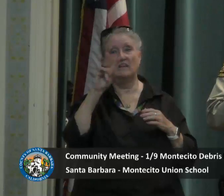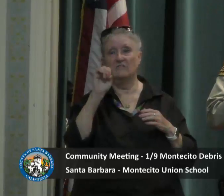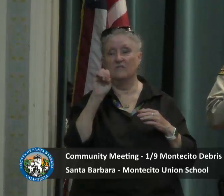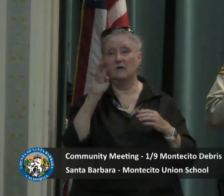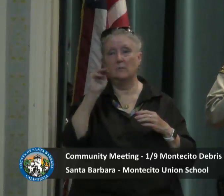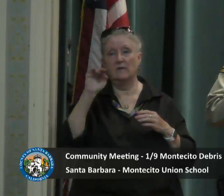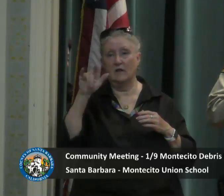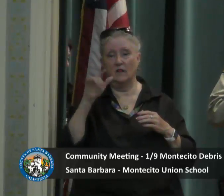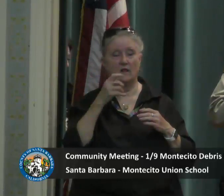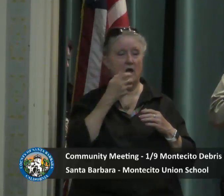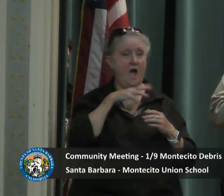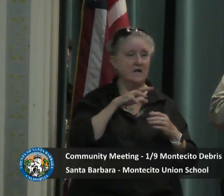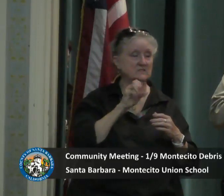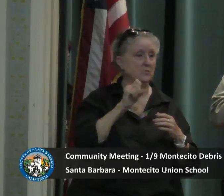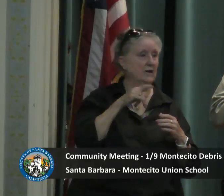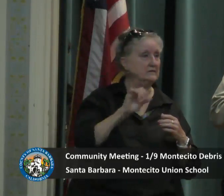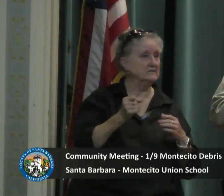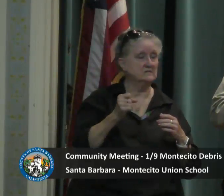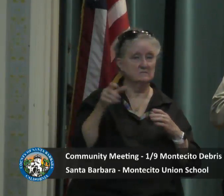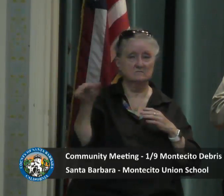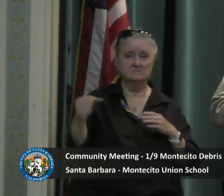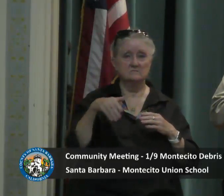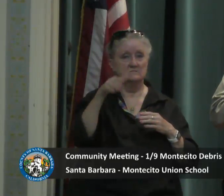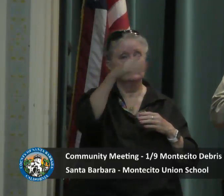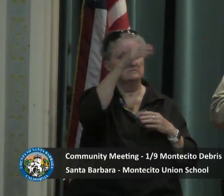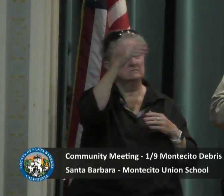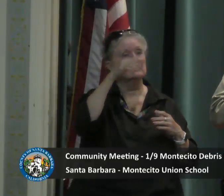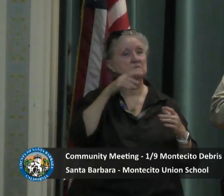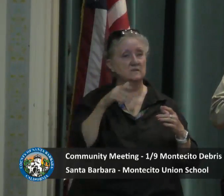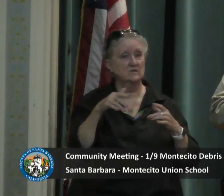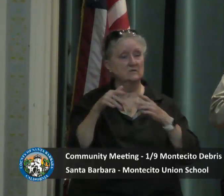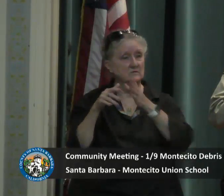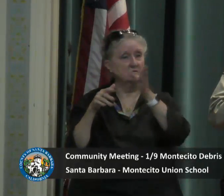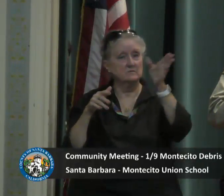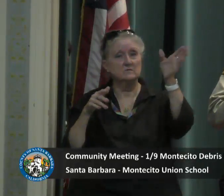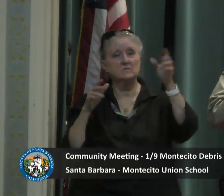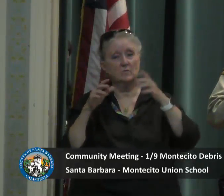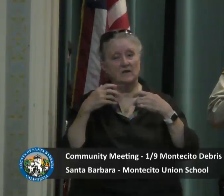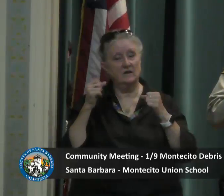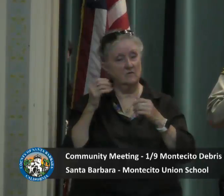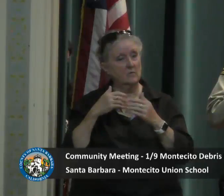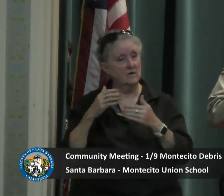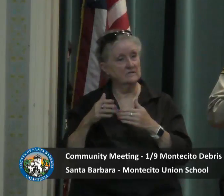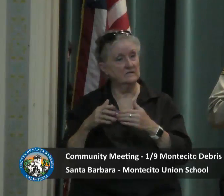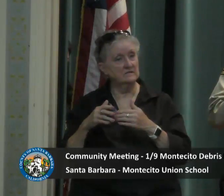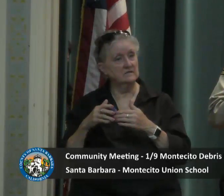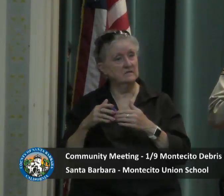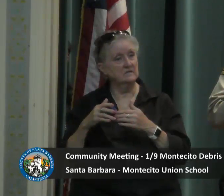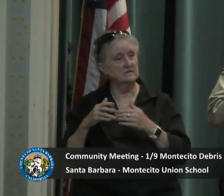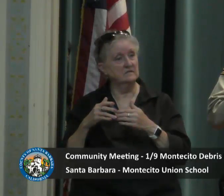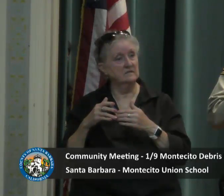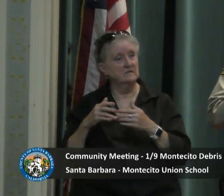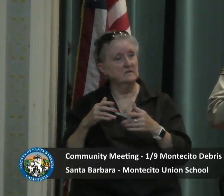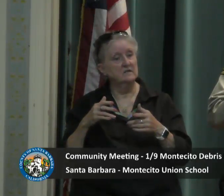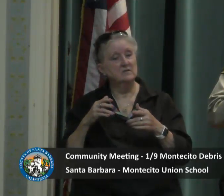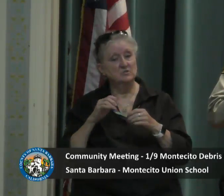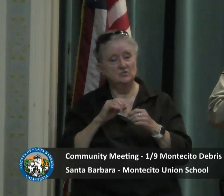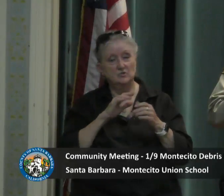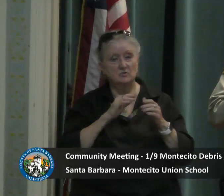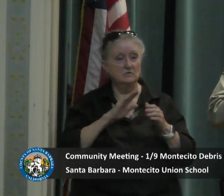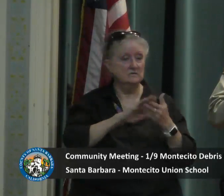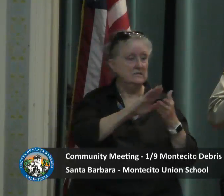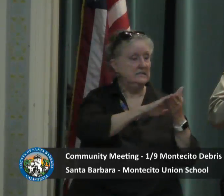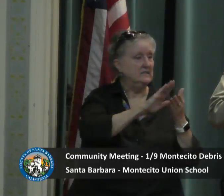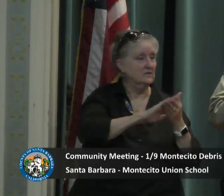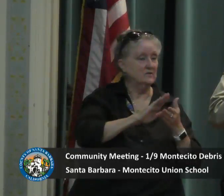Hot Springs corridor, as you go through this recovery process, and as you clear debris from